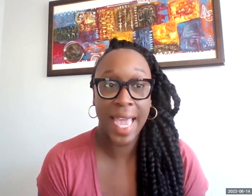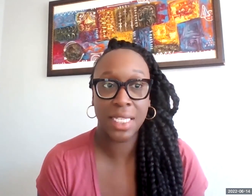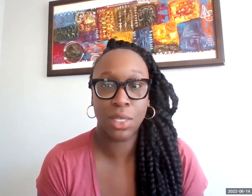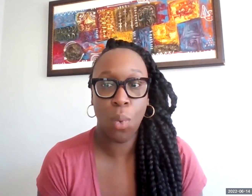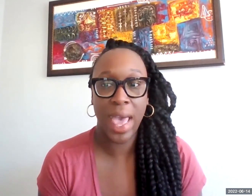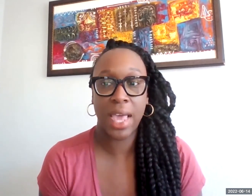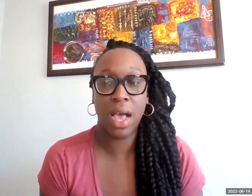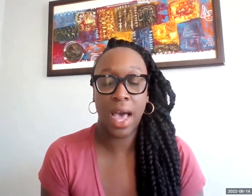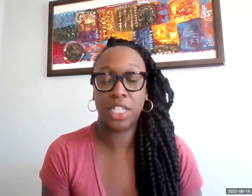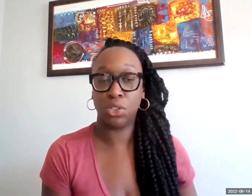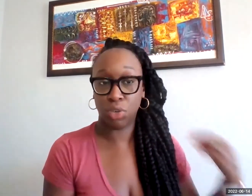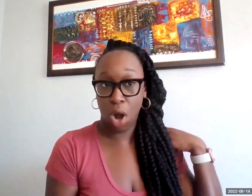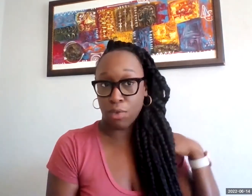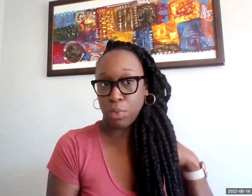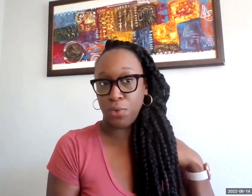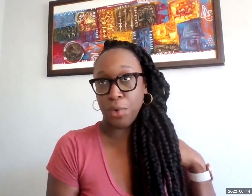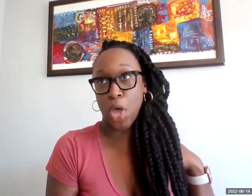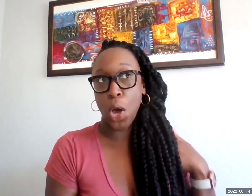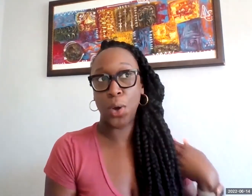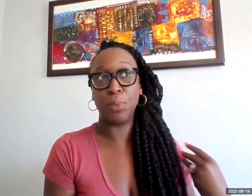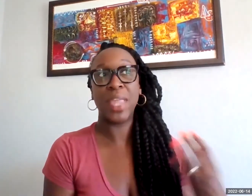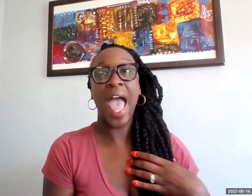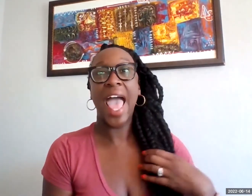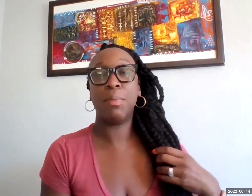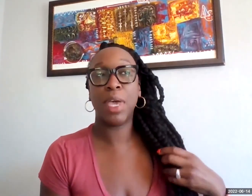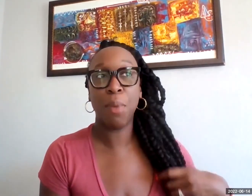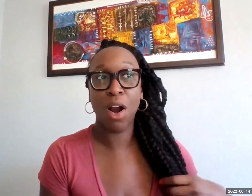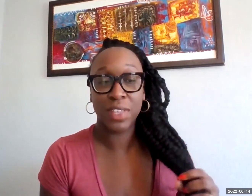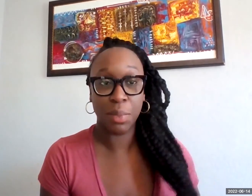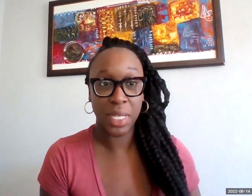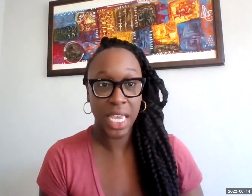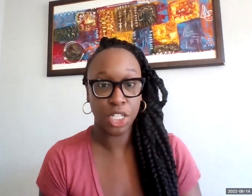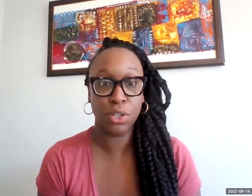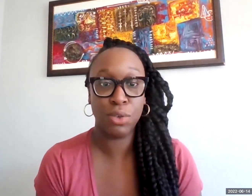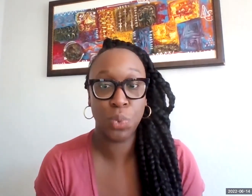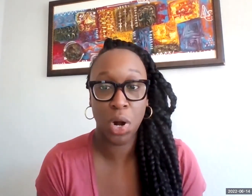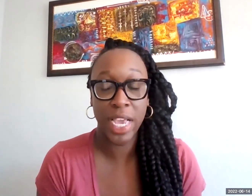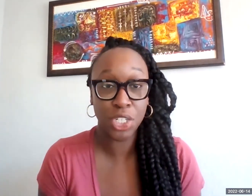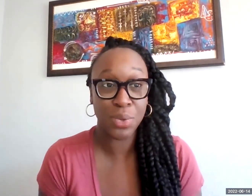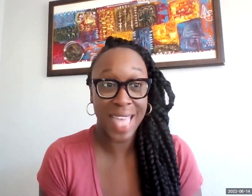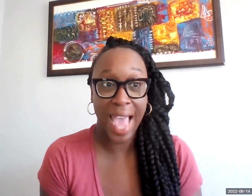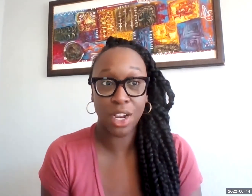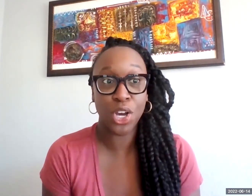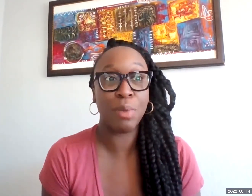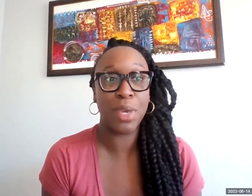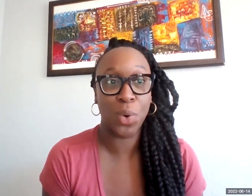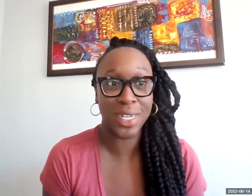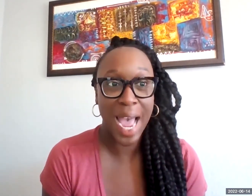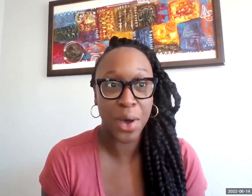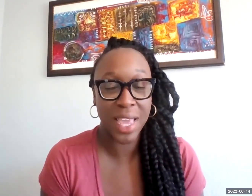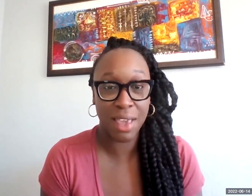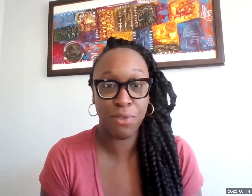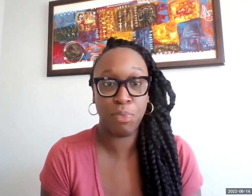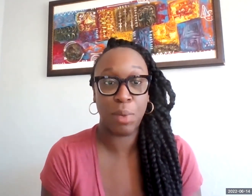taking place when children are removed from the home. And a big part of the stability issues were issues that could be